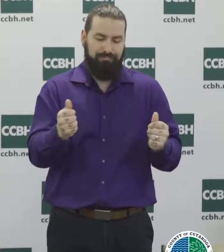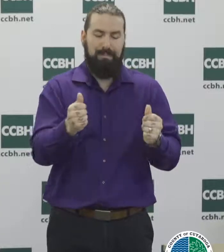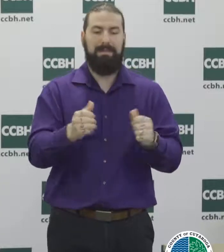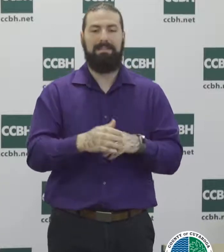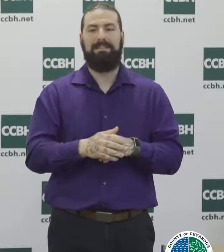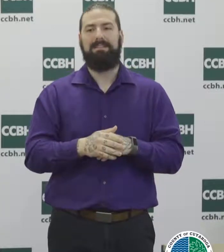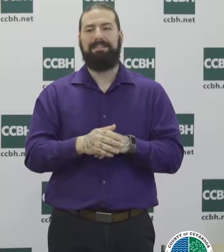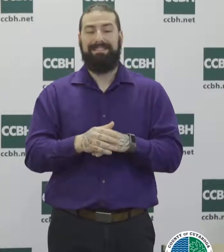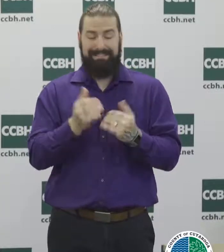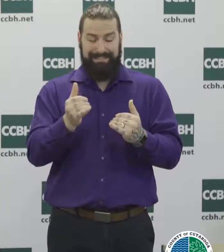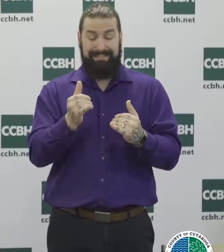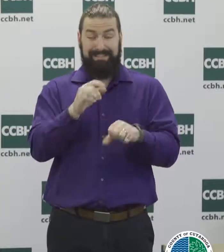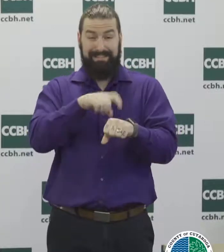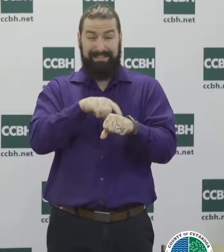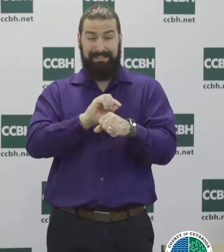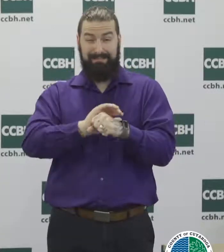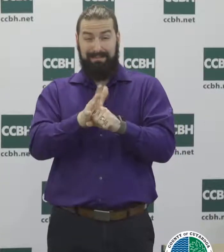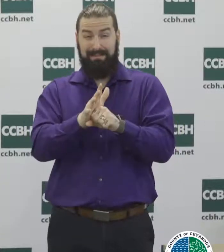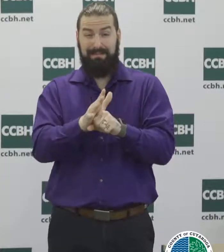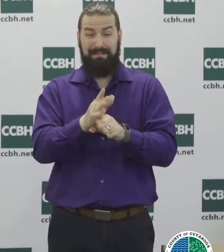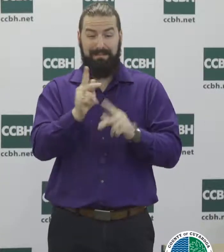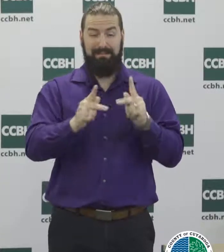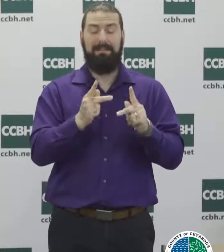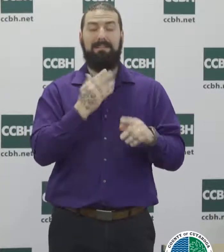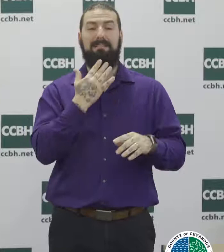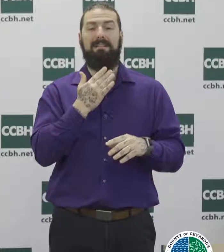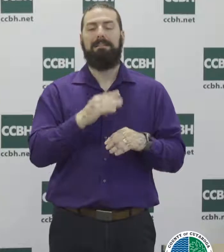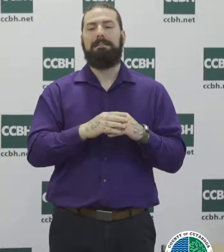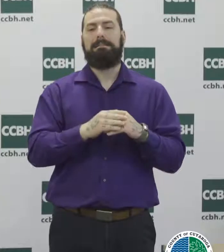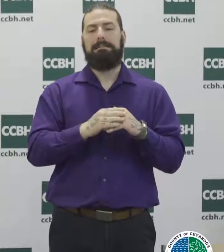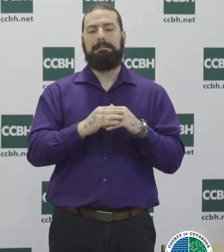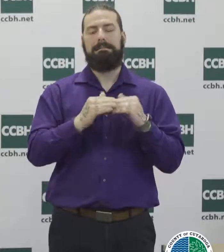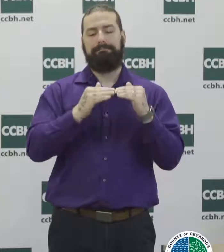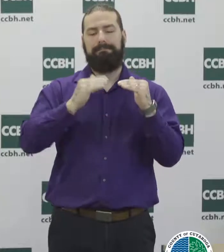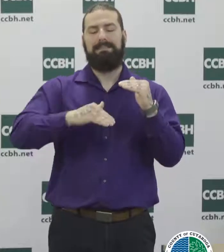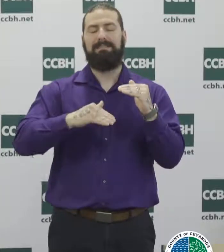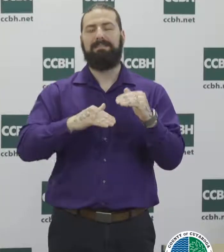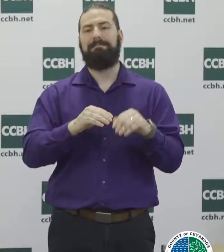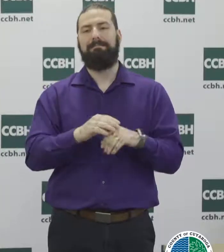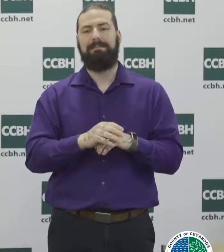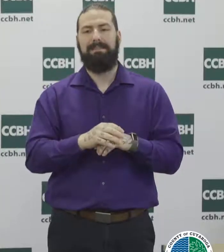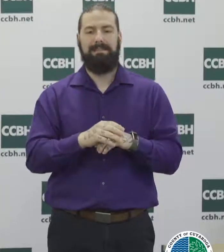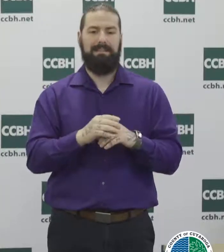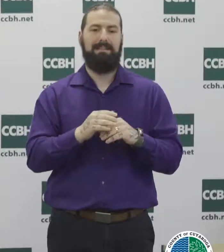likely to be able to work remotely and have less access to paid sick time.